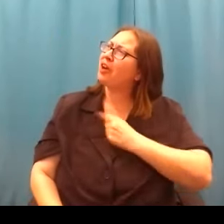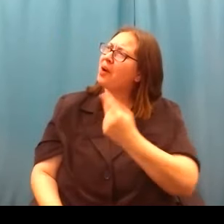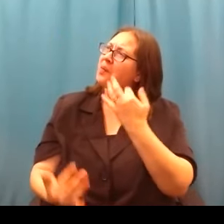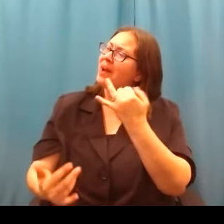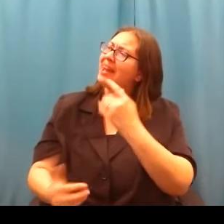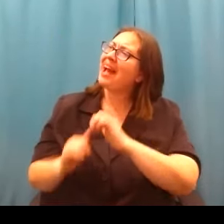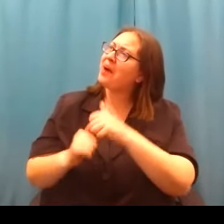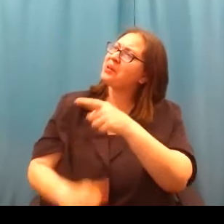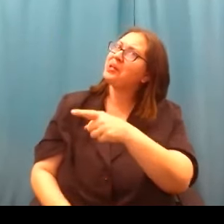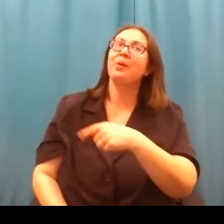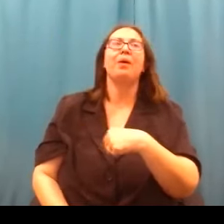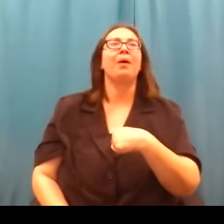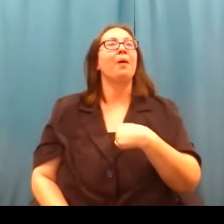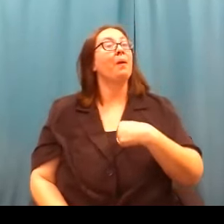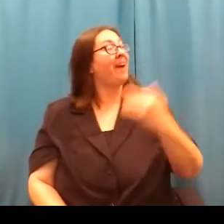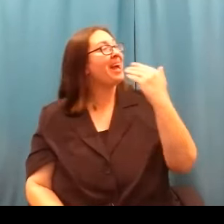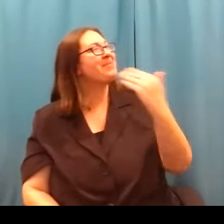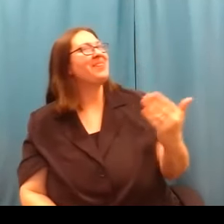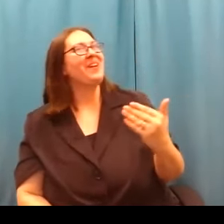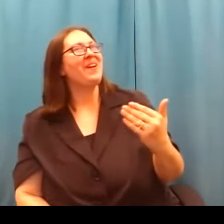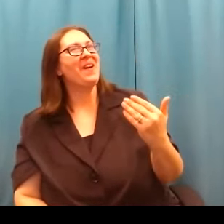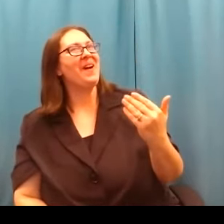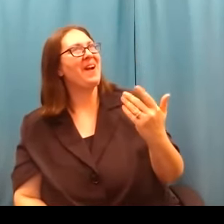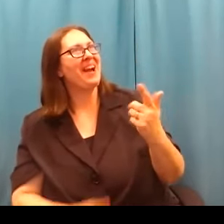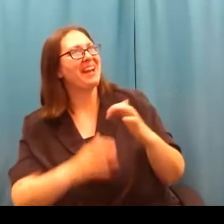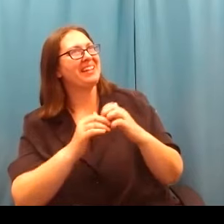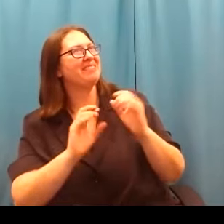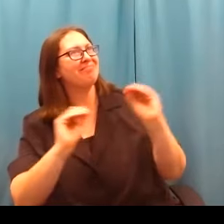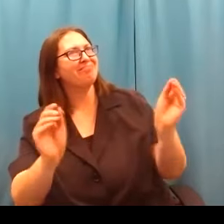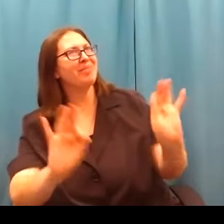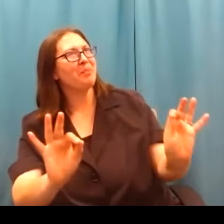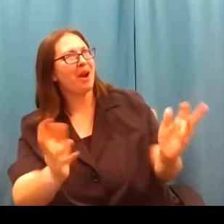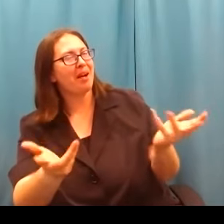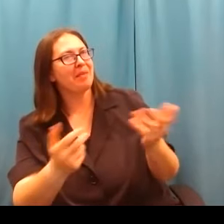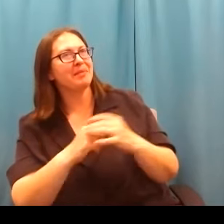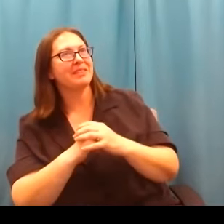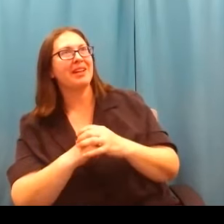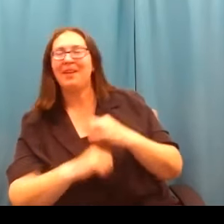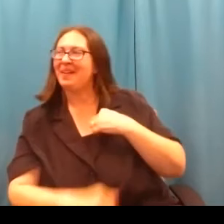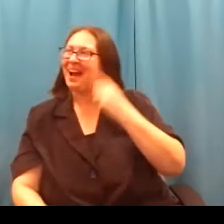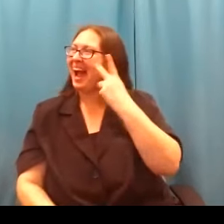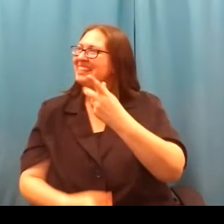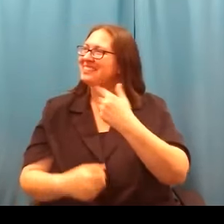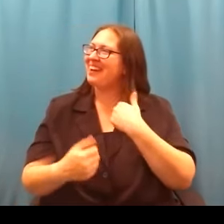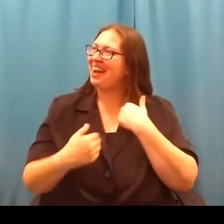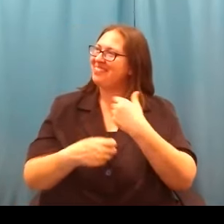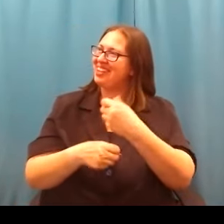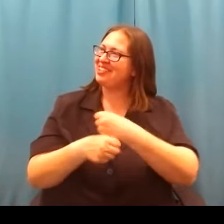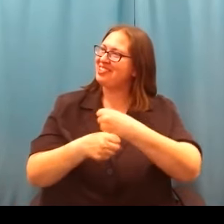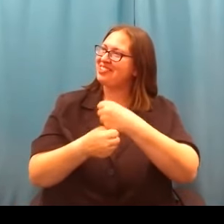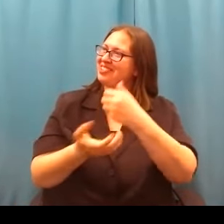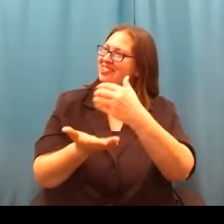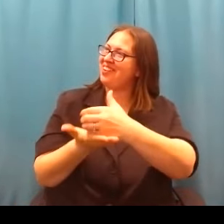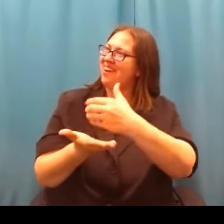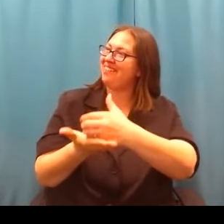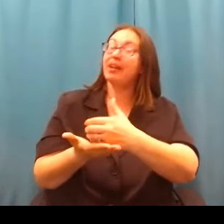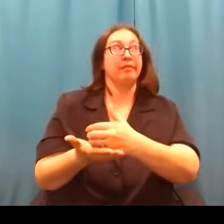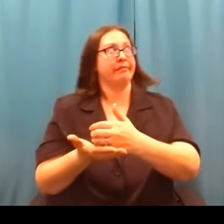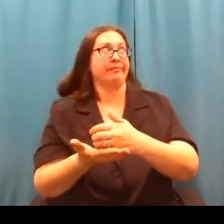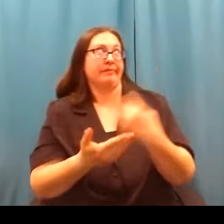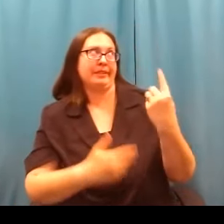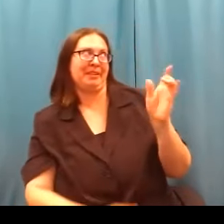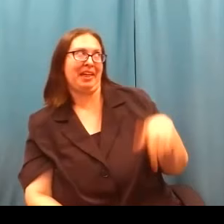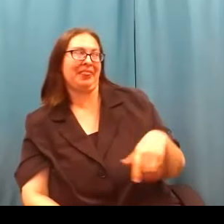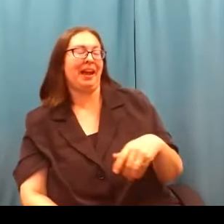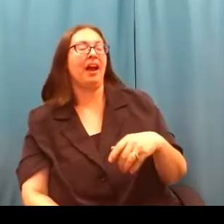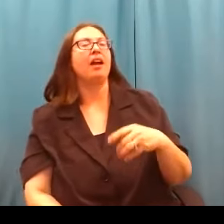you? I'm good. No problem. A cup of coffee there? Something like that. So I